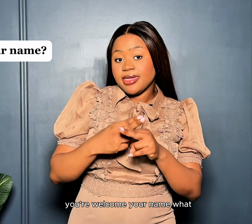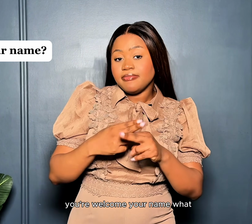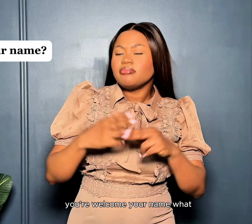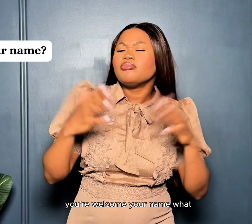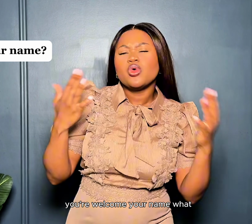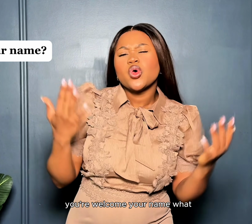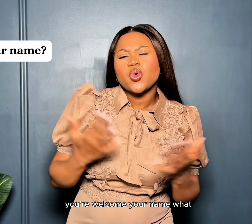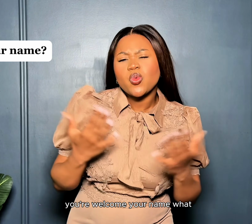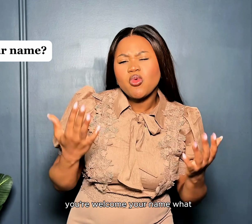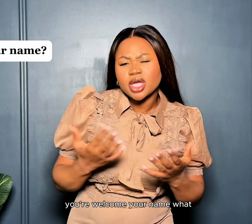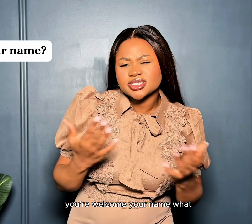name what?